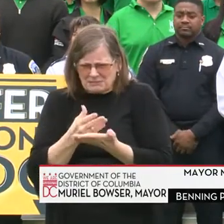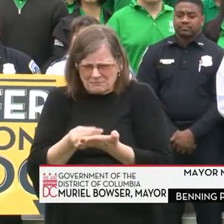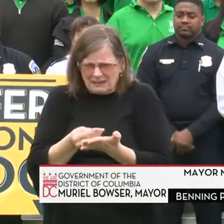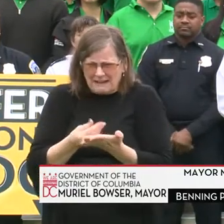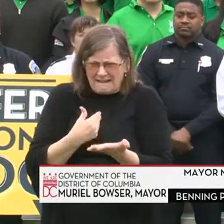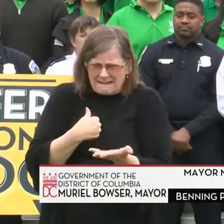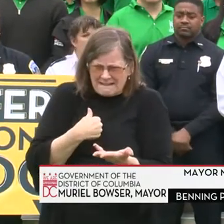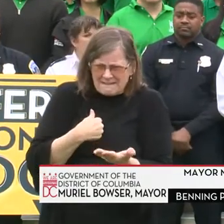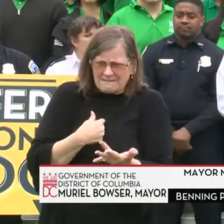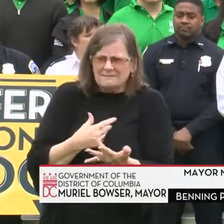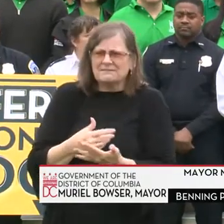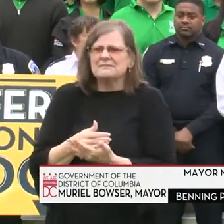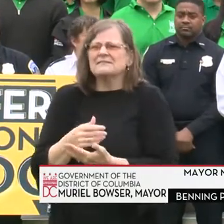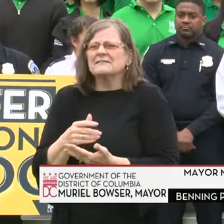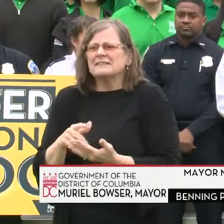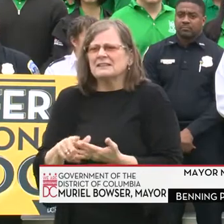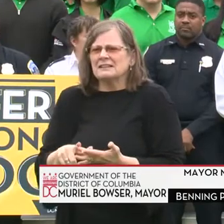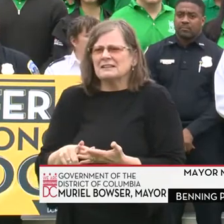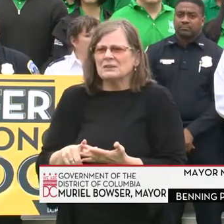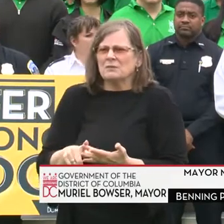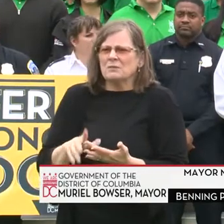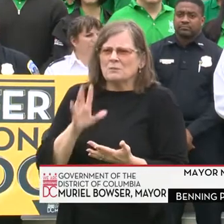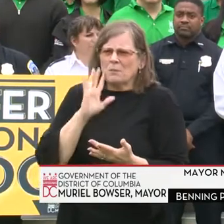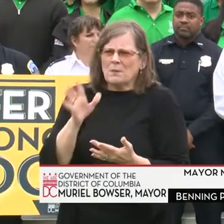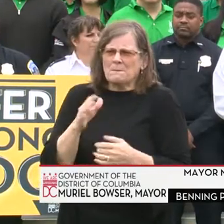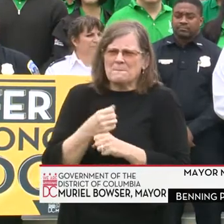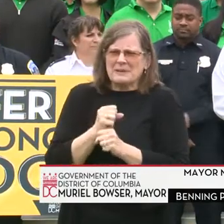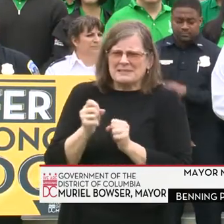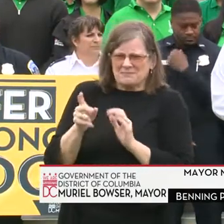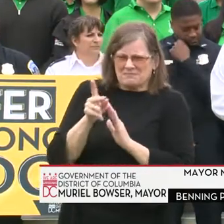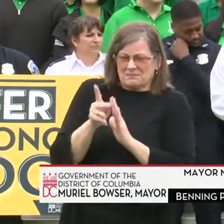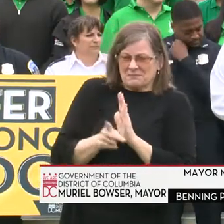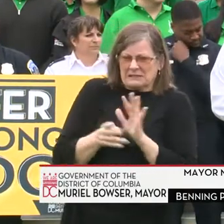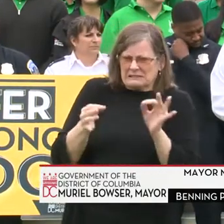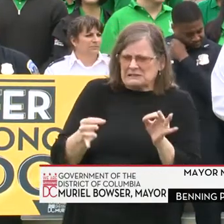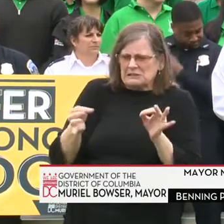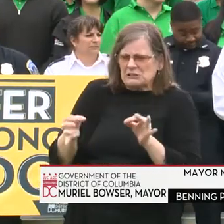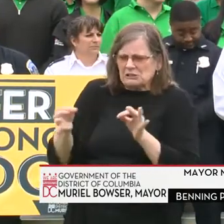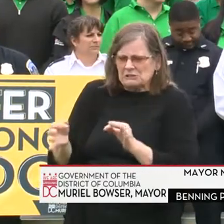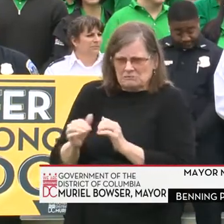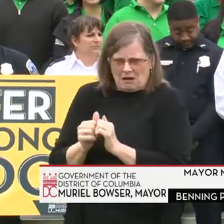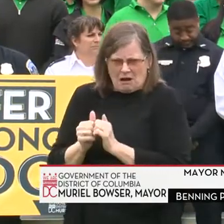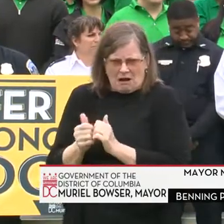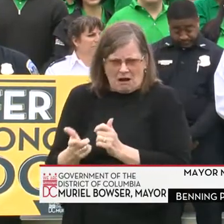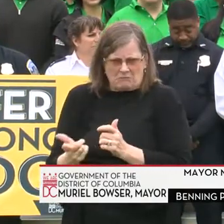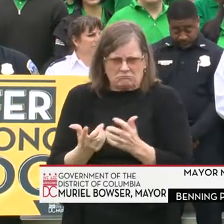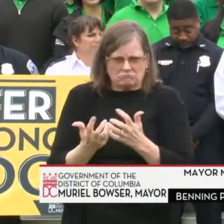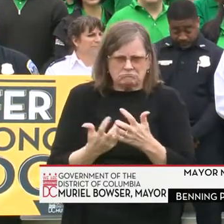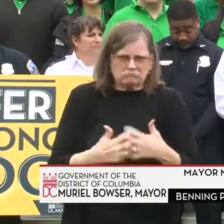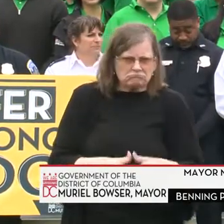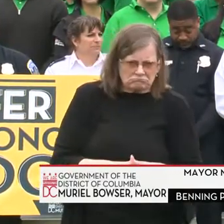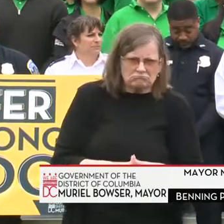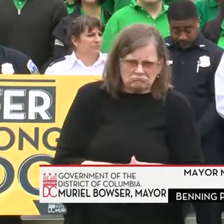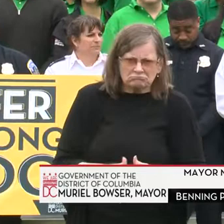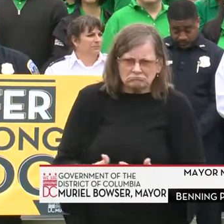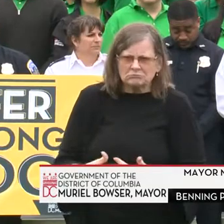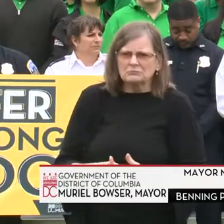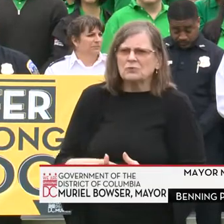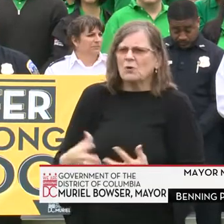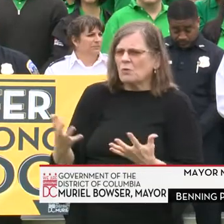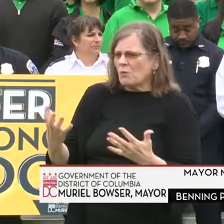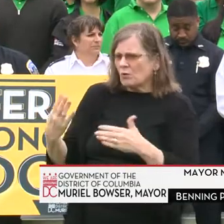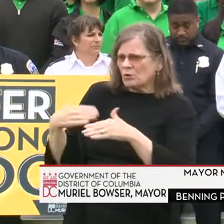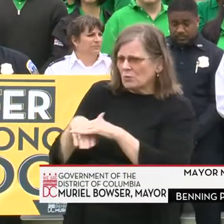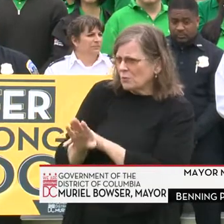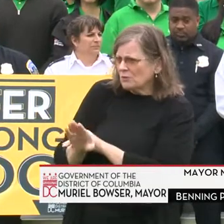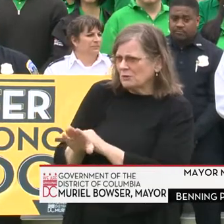available to us and making some policy decisions. And also, I want to be able to go into every community